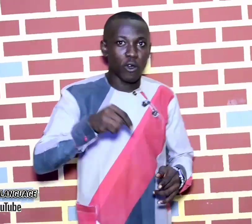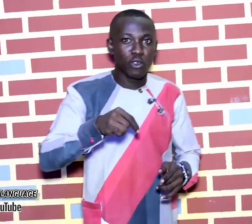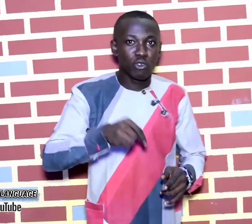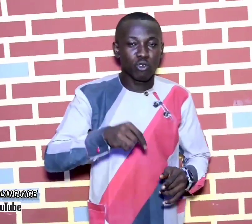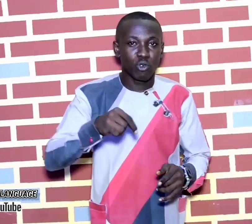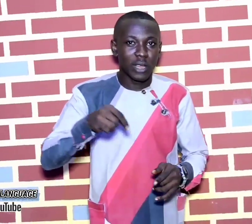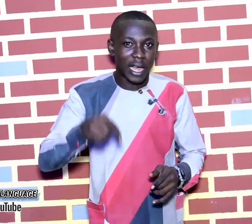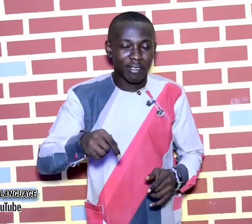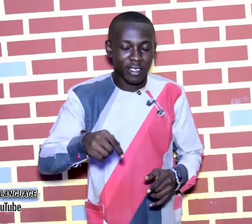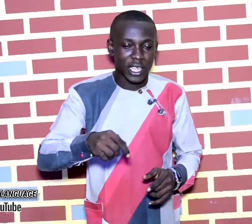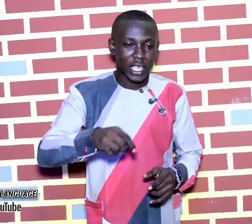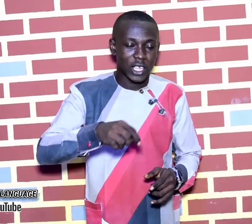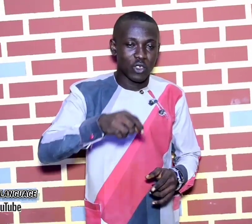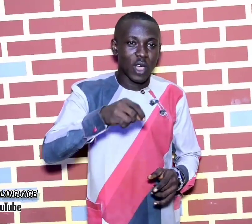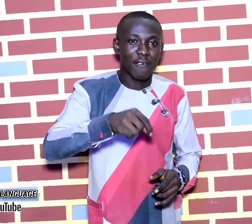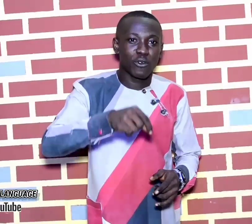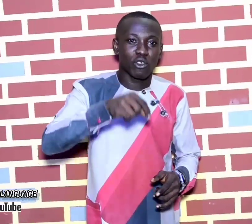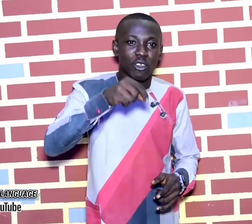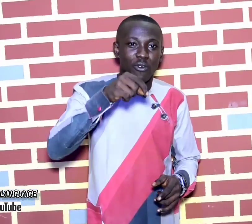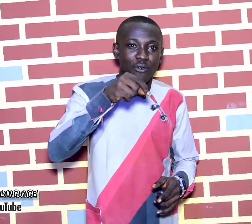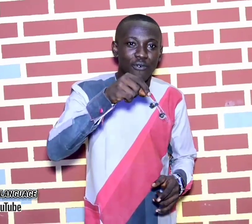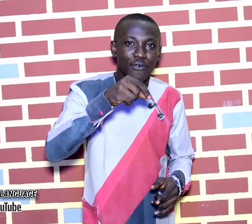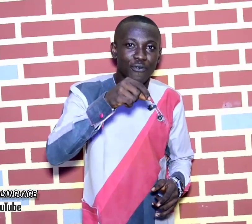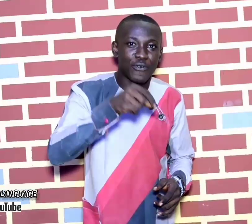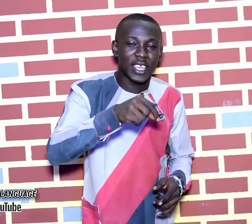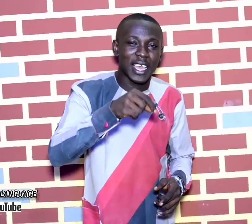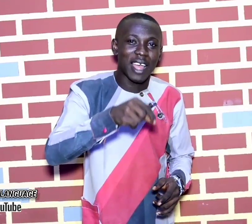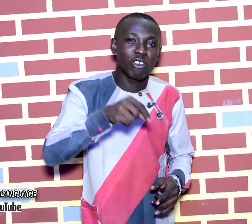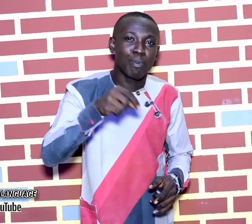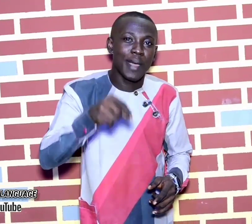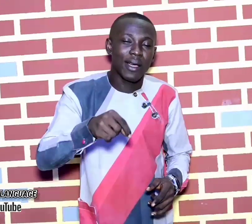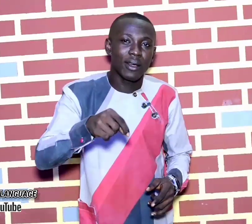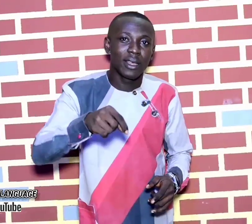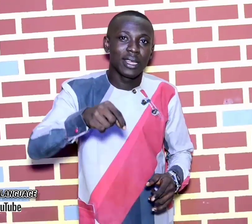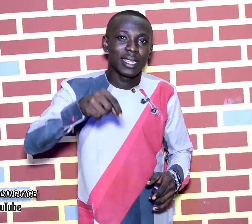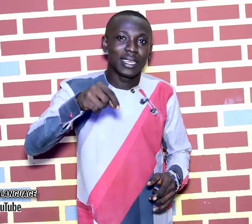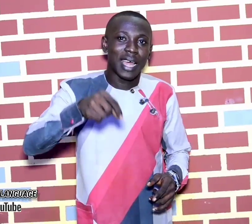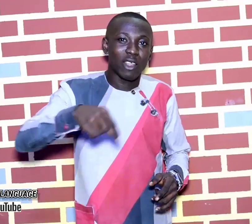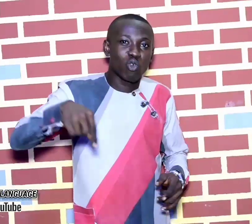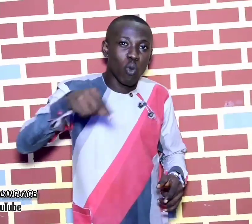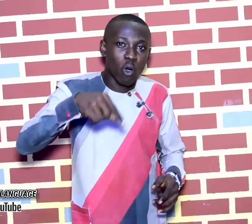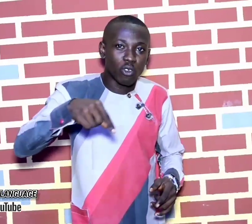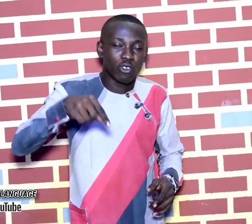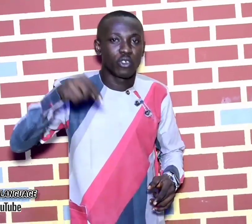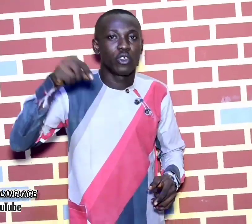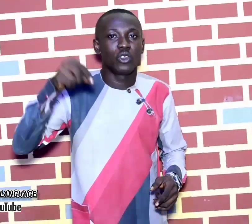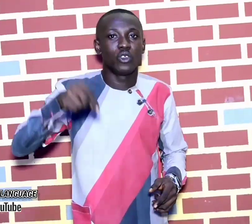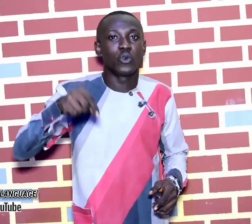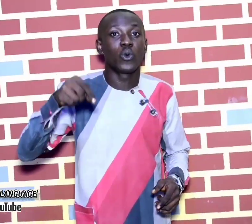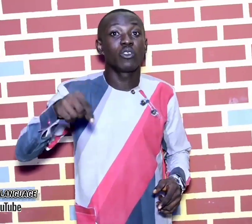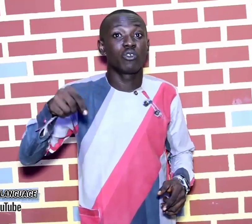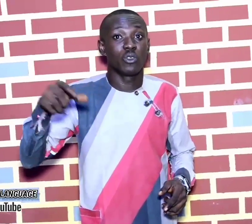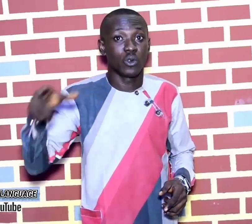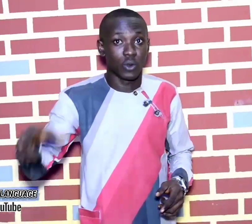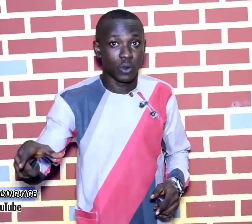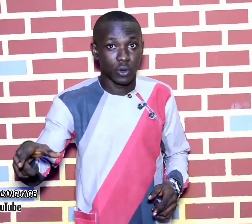you to do that, you have to finger spell that word you want to know.